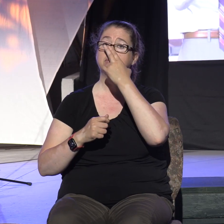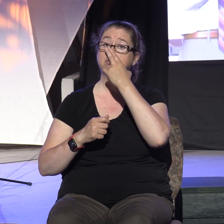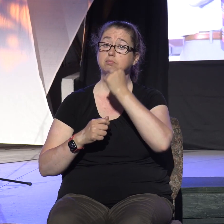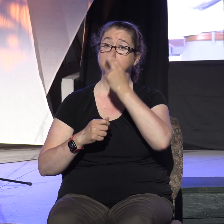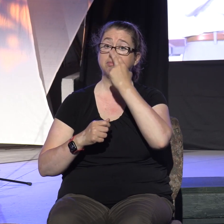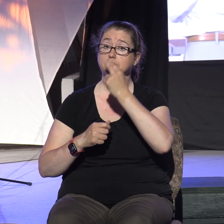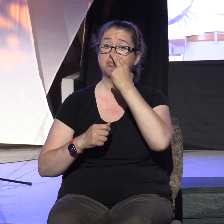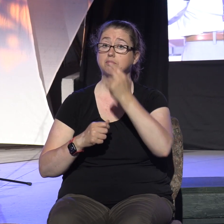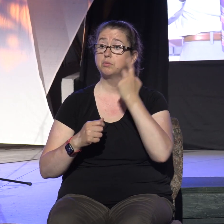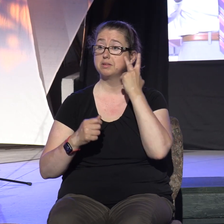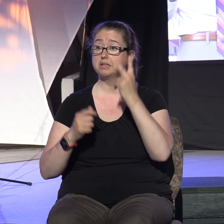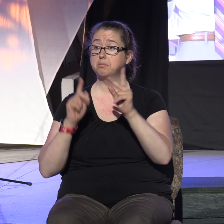don't feel any older.